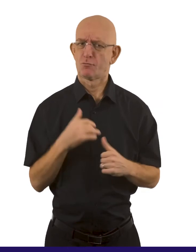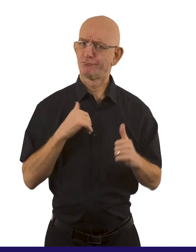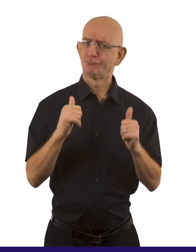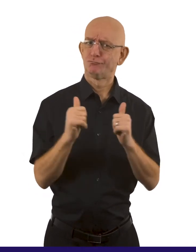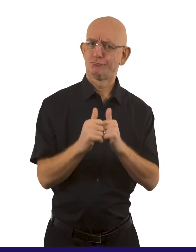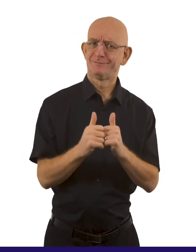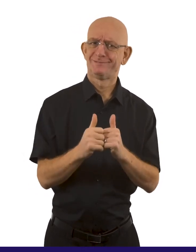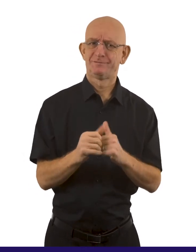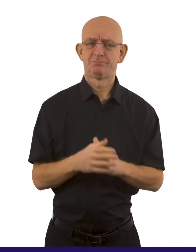Agree.